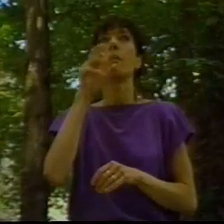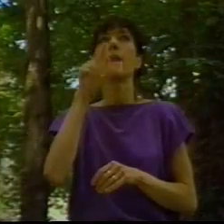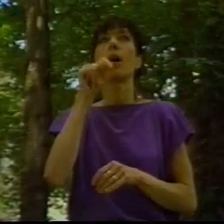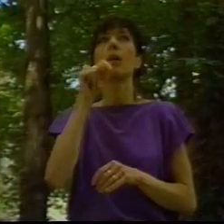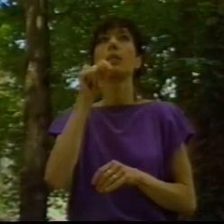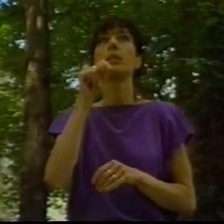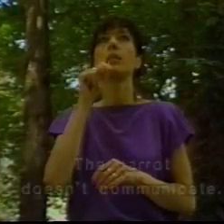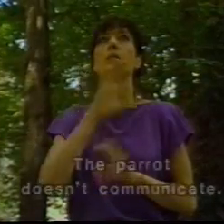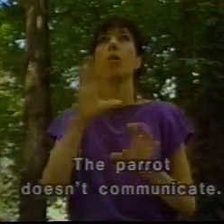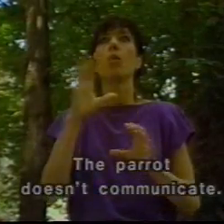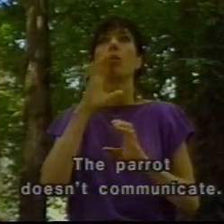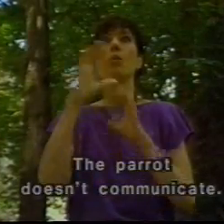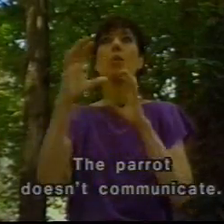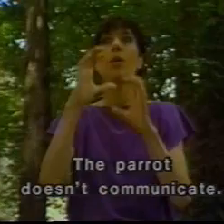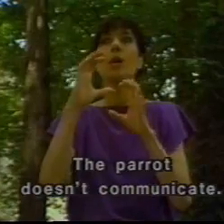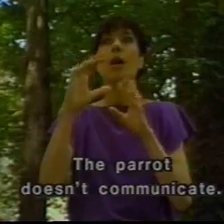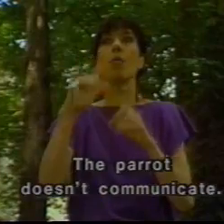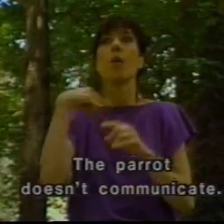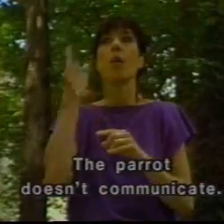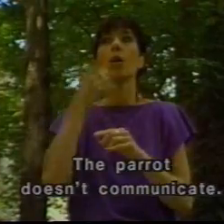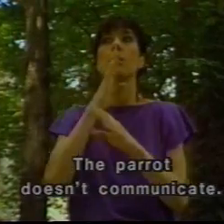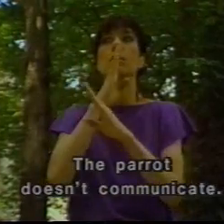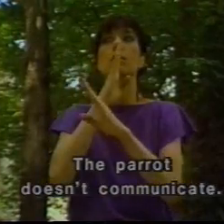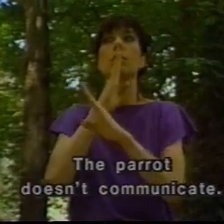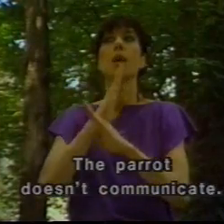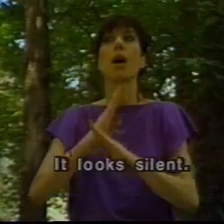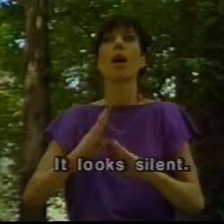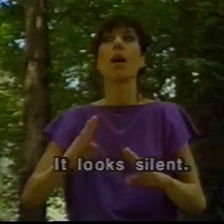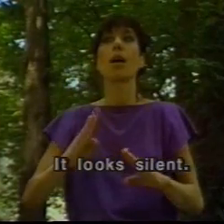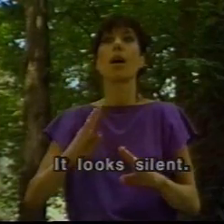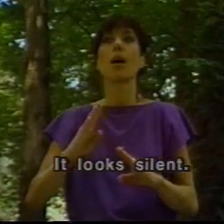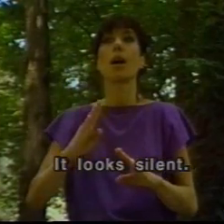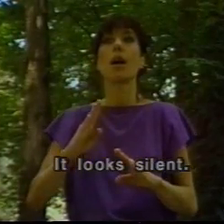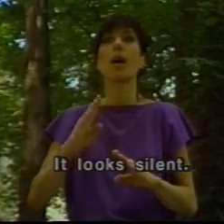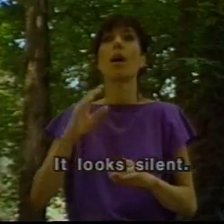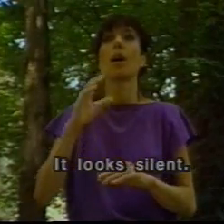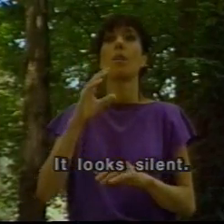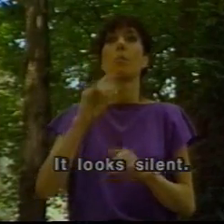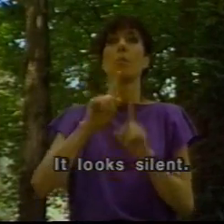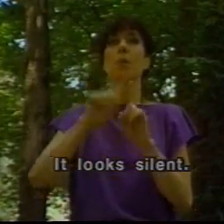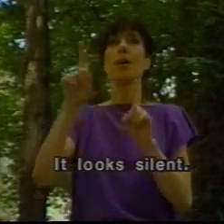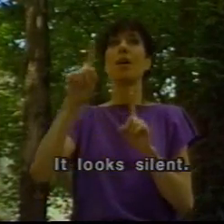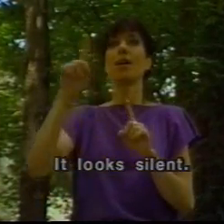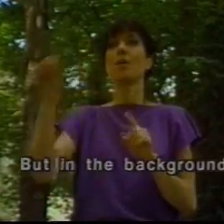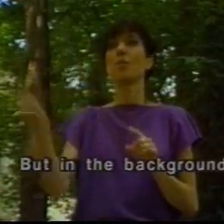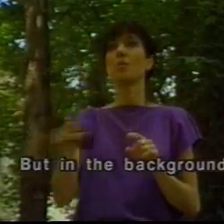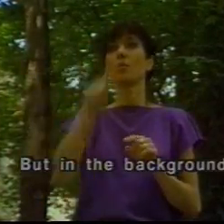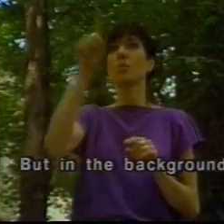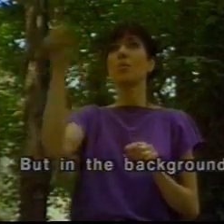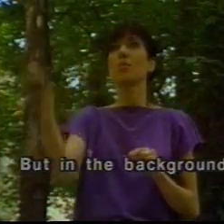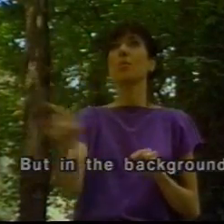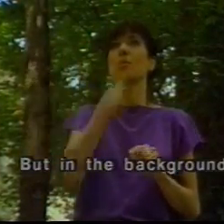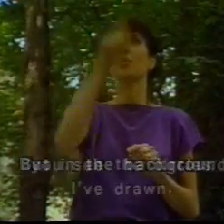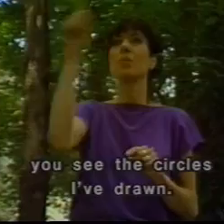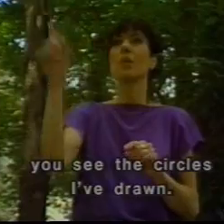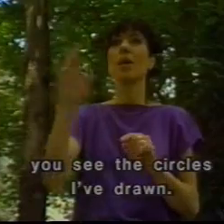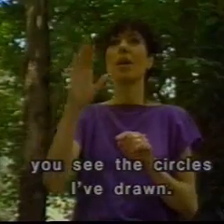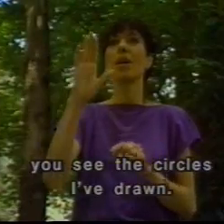The parrot doesn't communicate. It looks silent. But in the background, you see the circles